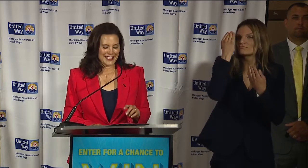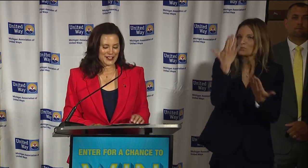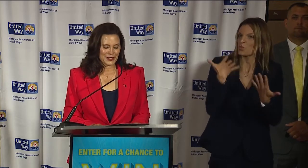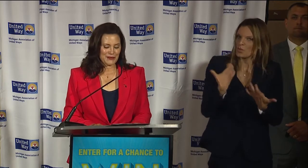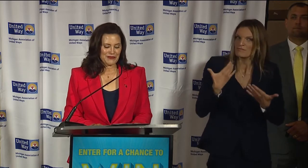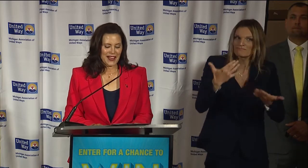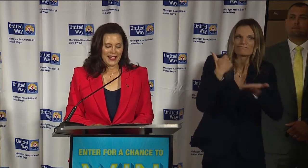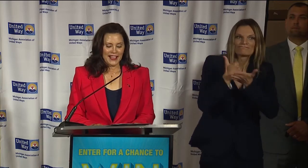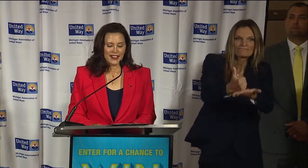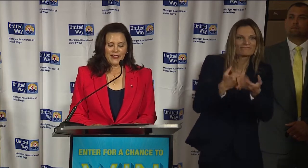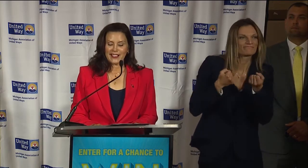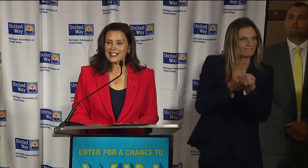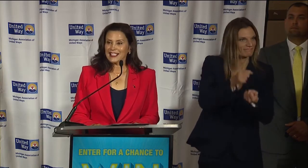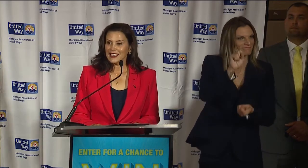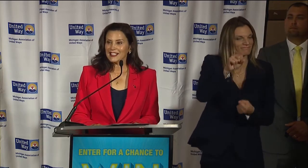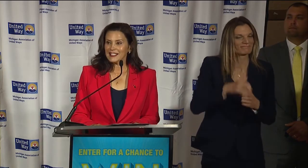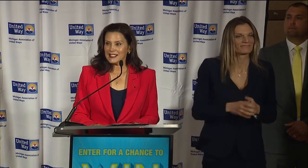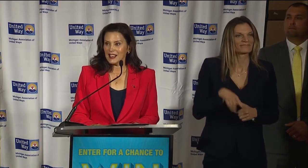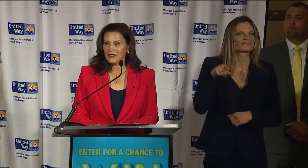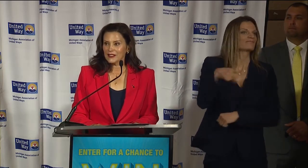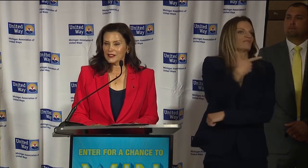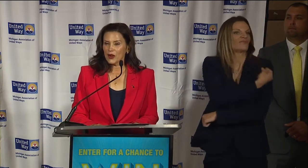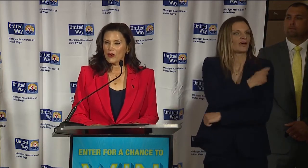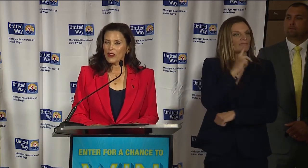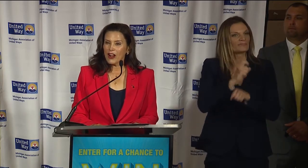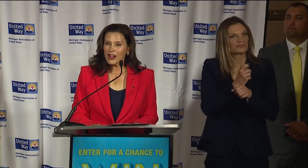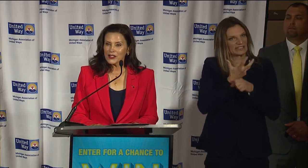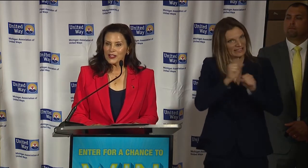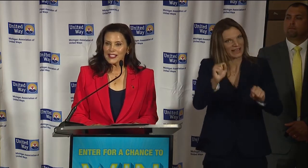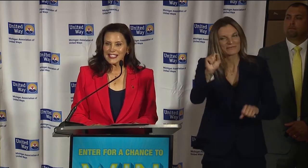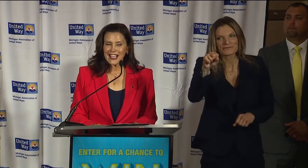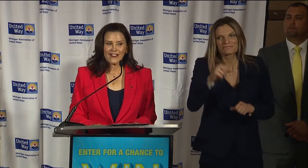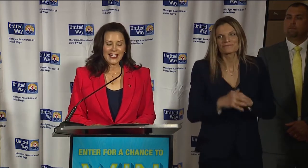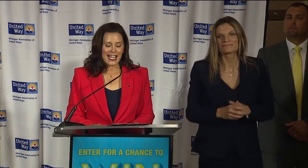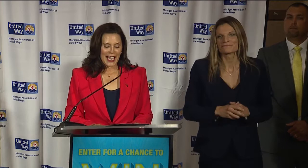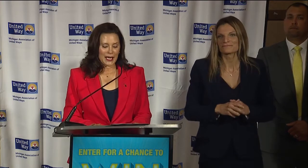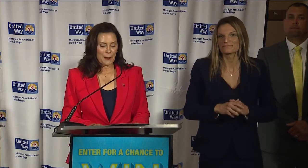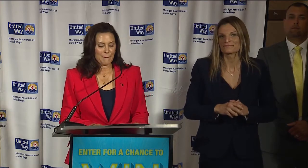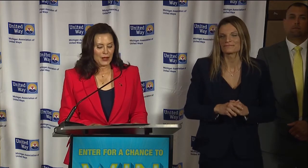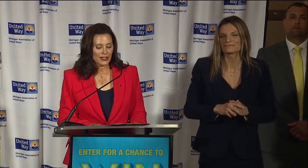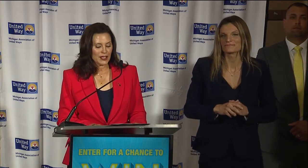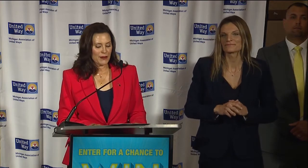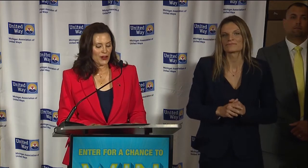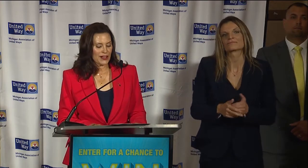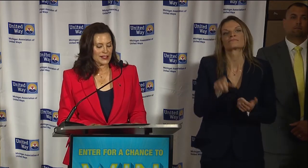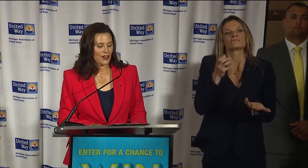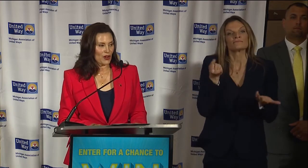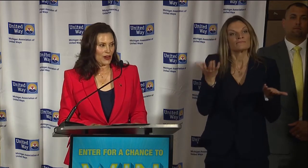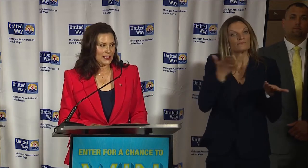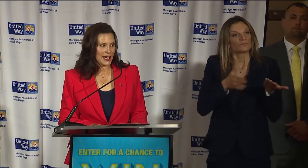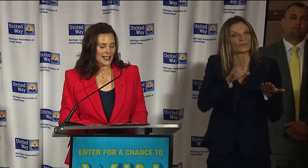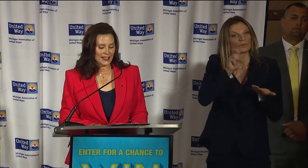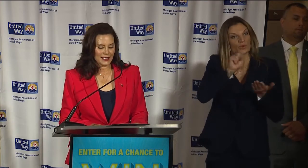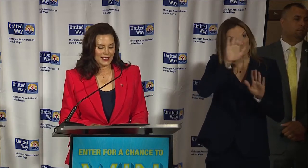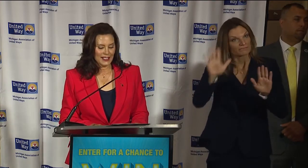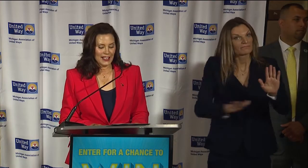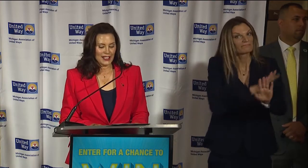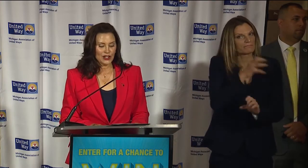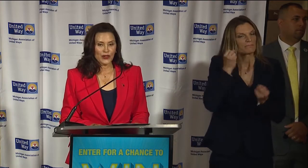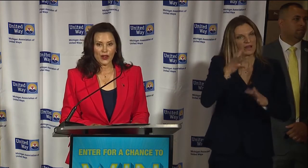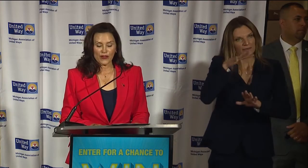questions answered. The vaccine is safe. Over 179 million Americans have already taken